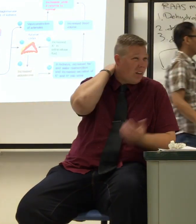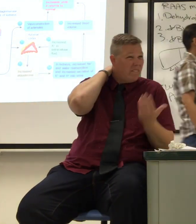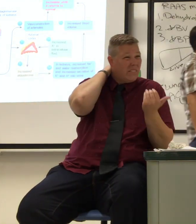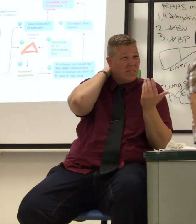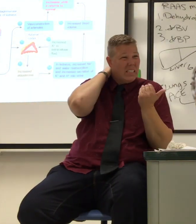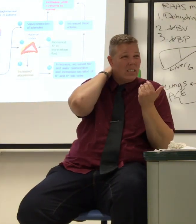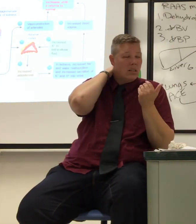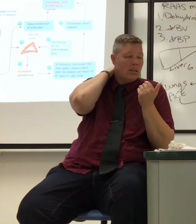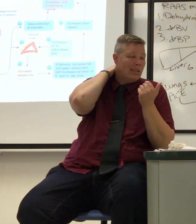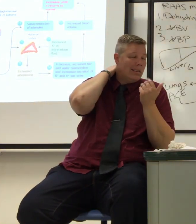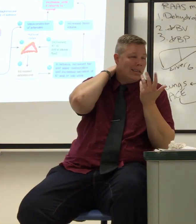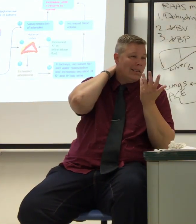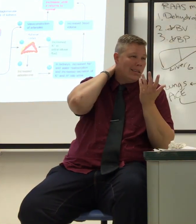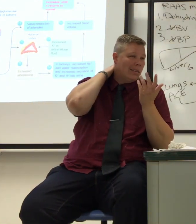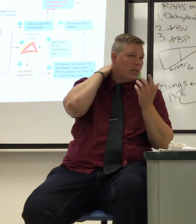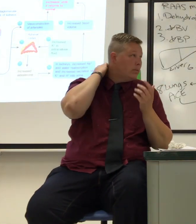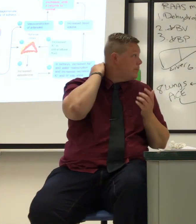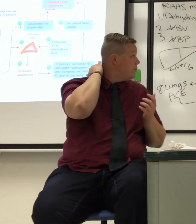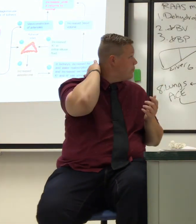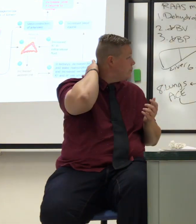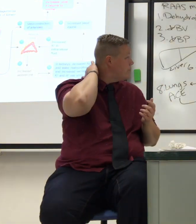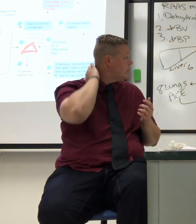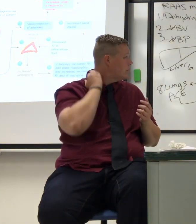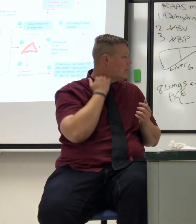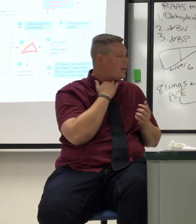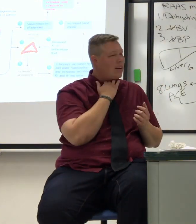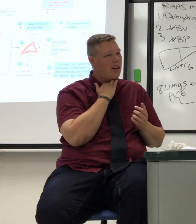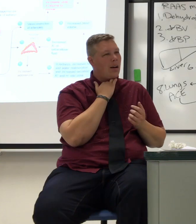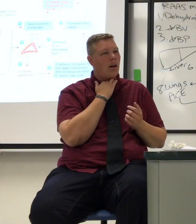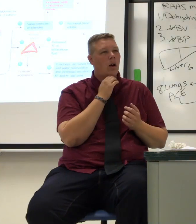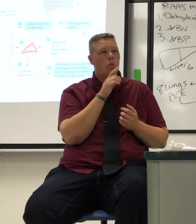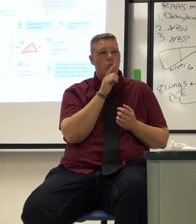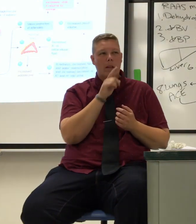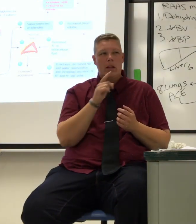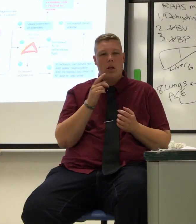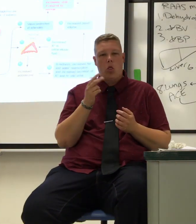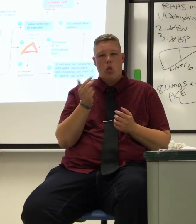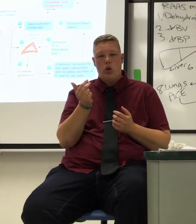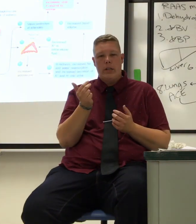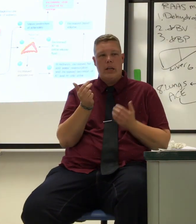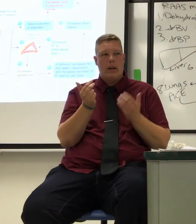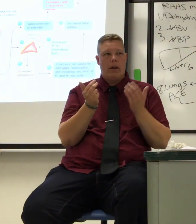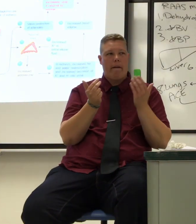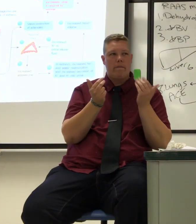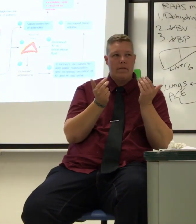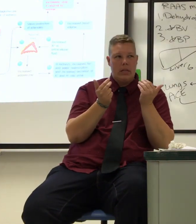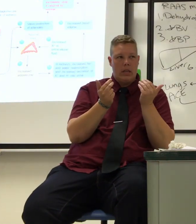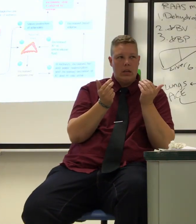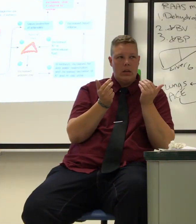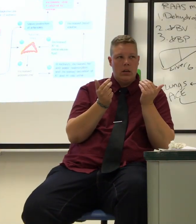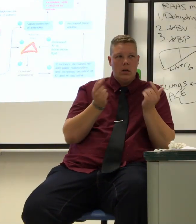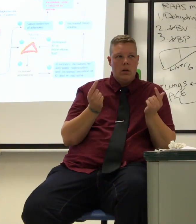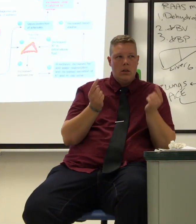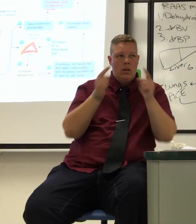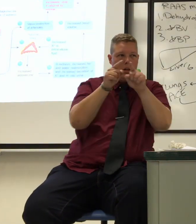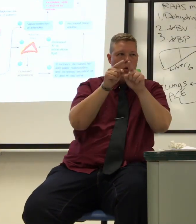that they numbered it 15. It doesn't come after. It's like 13 and 15 both do 14.